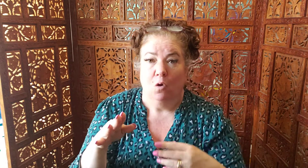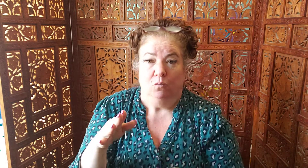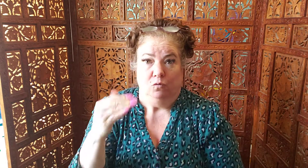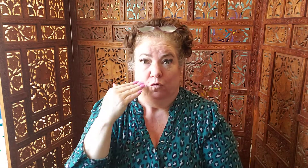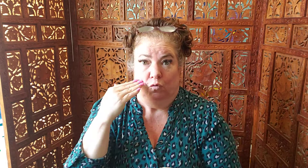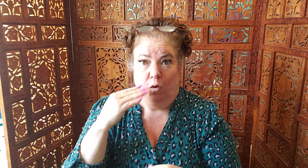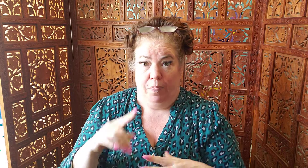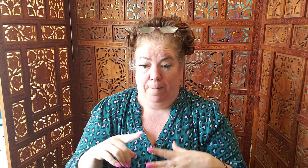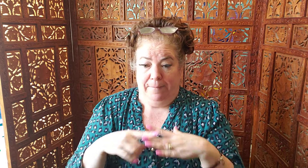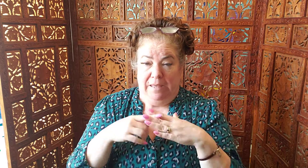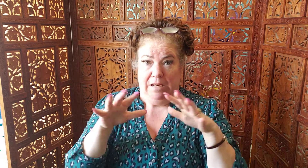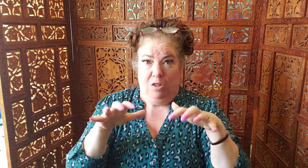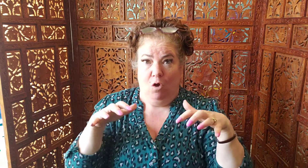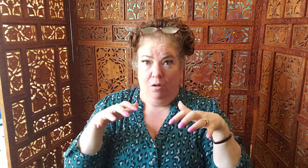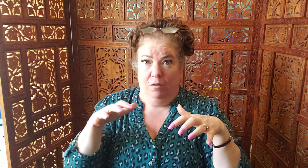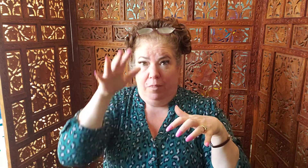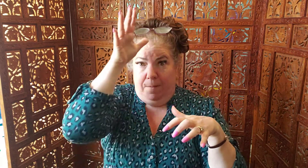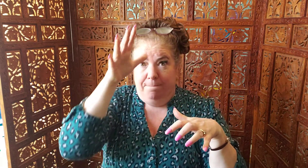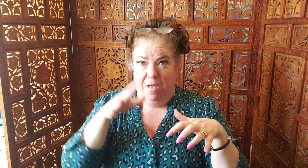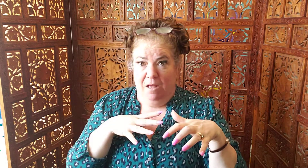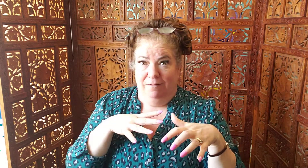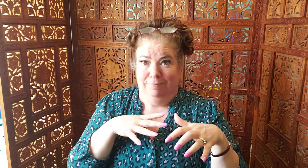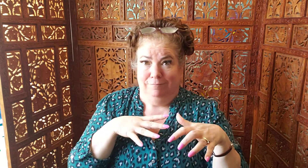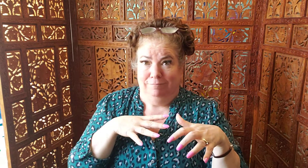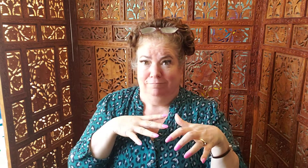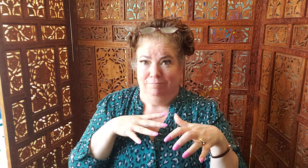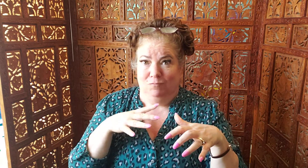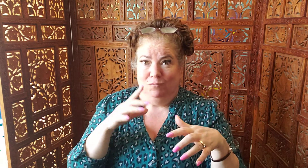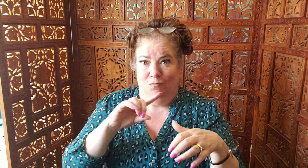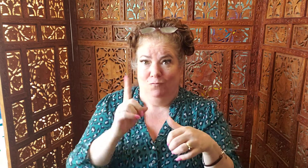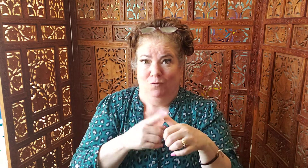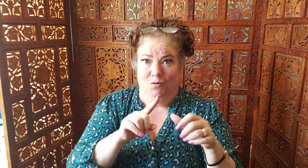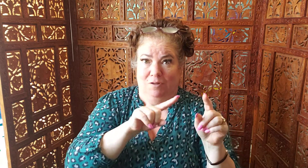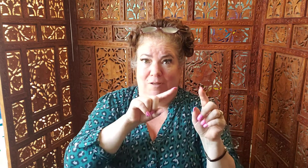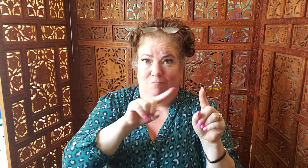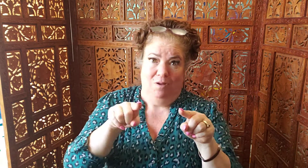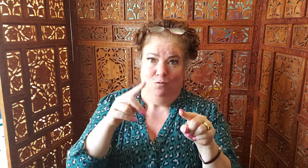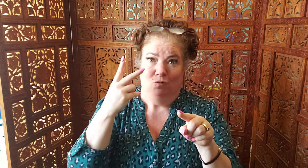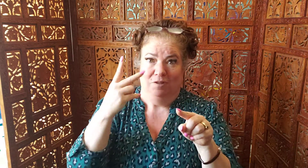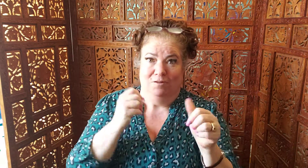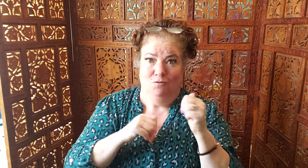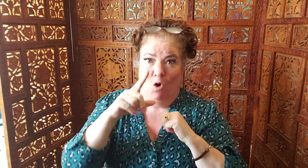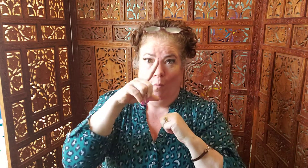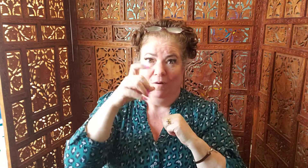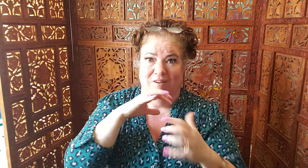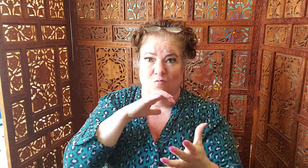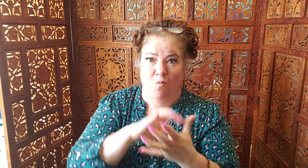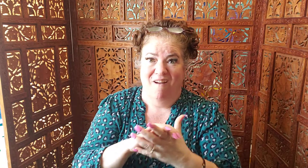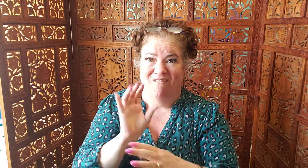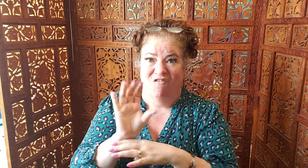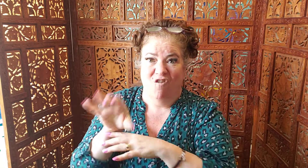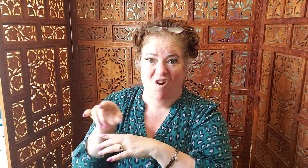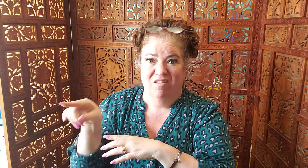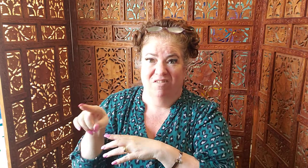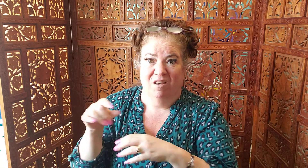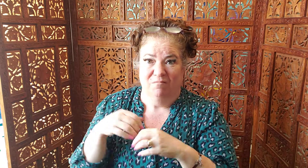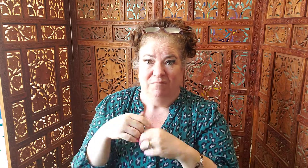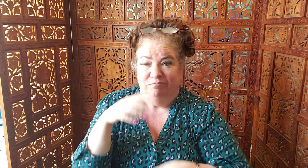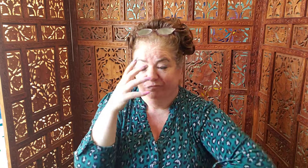were standing up and cheering for two men dancing off into the sunset. I think that's quite an accomplishment. Gay sensibility was